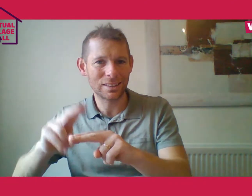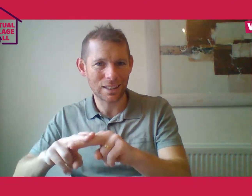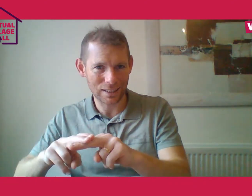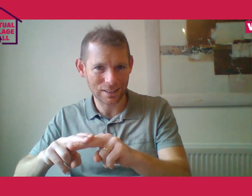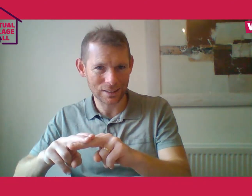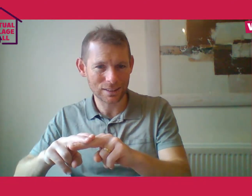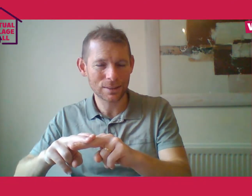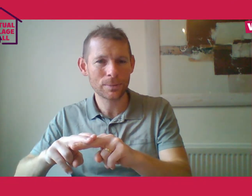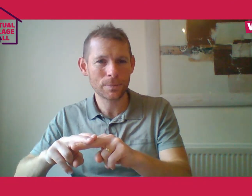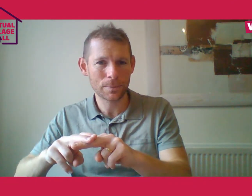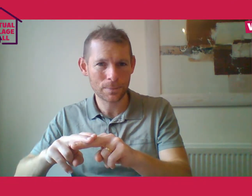or granddad,